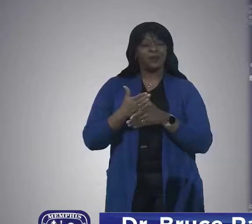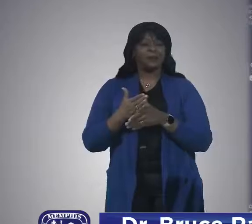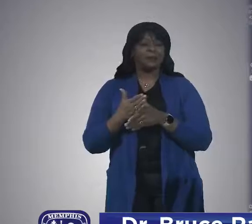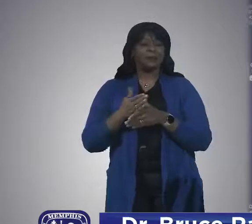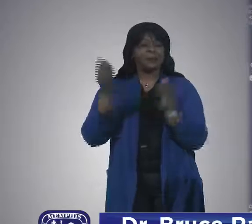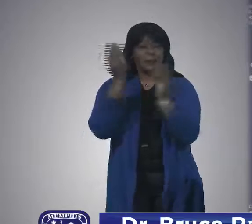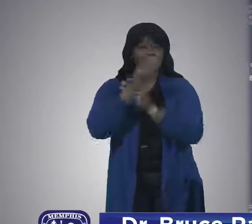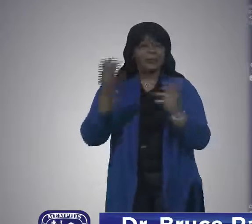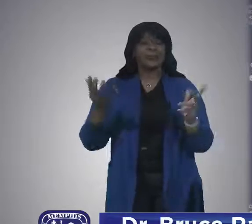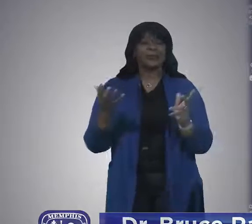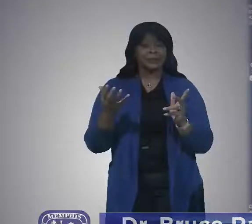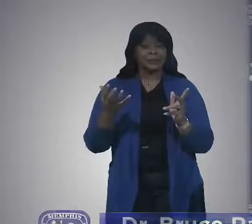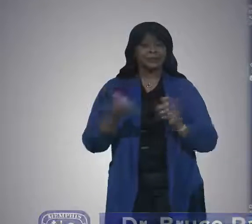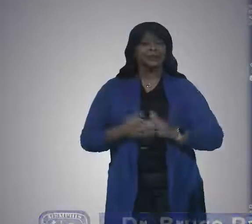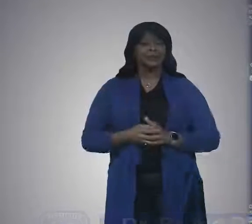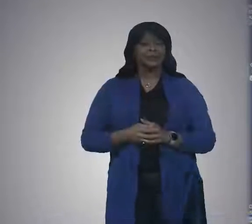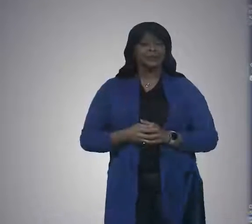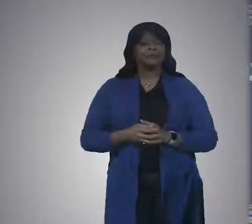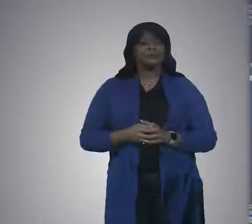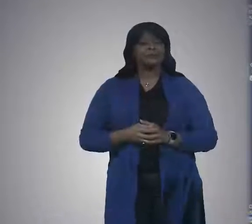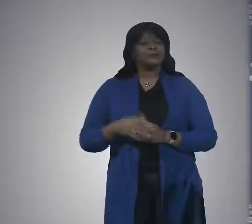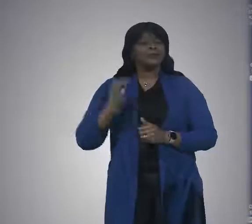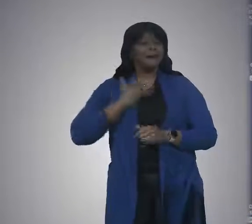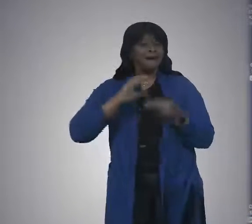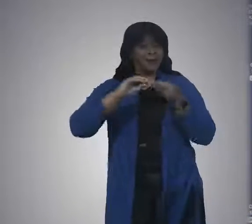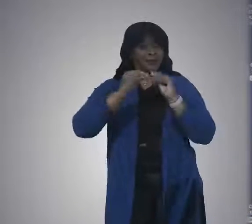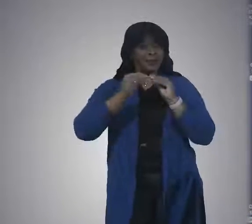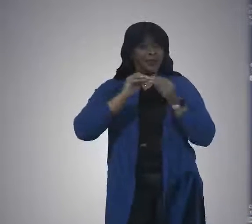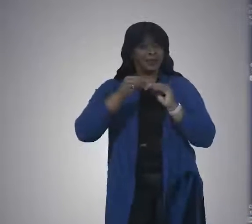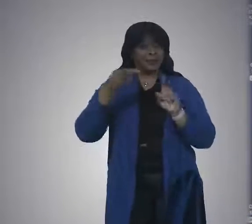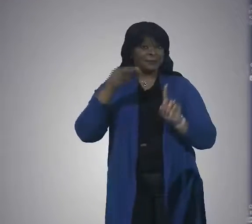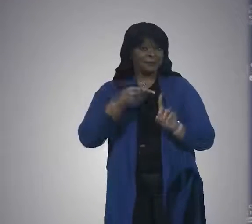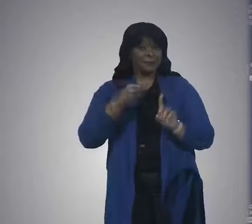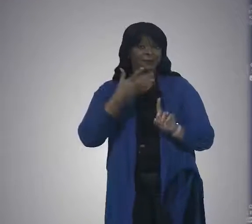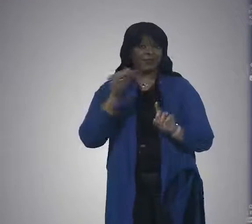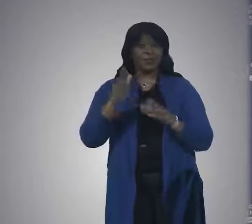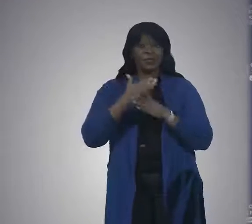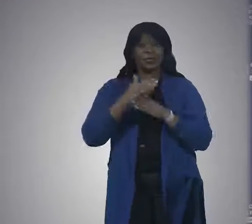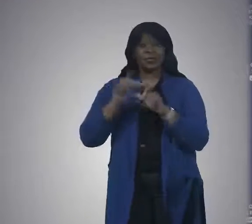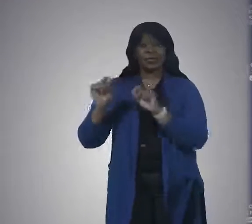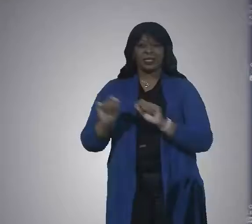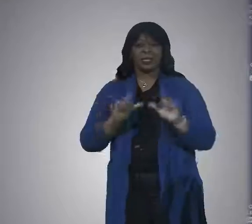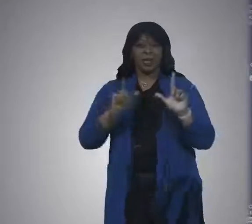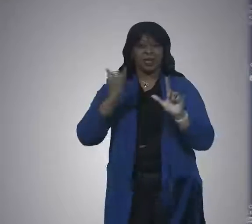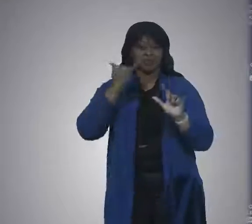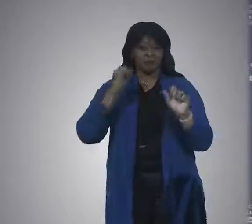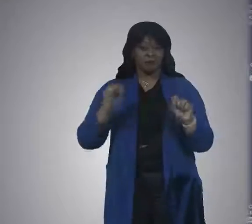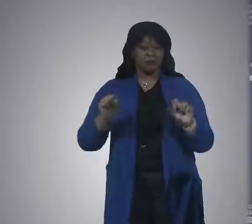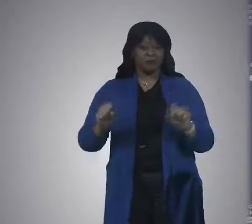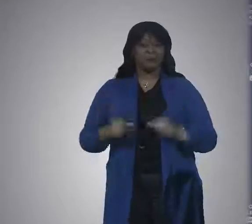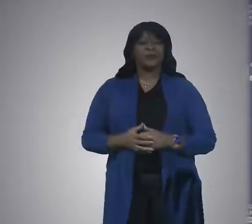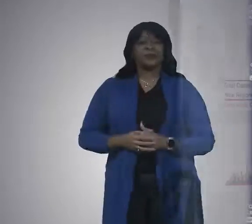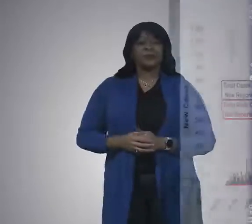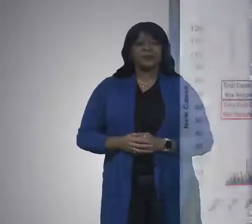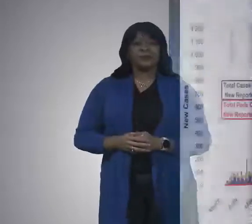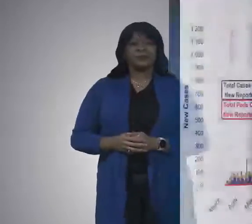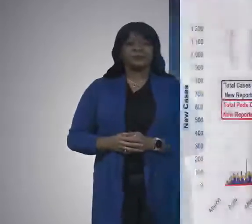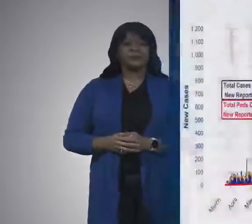the update in terms of our data and like to share some slides if we can.